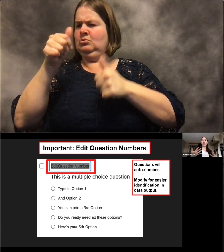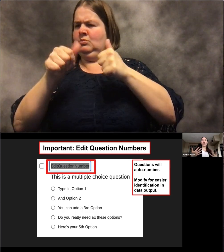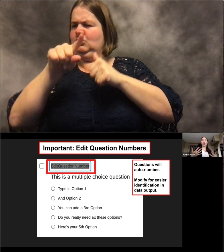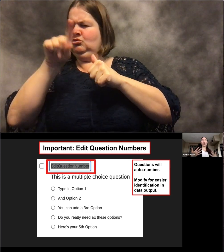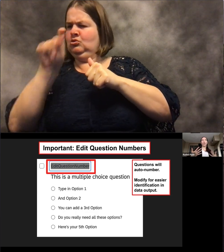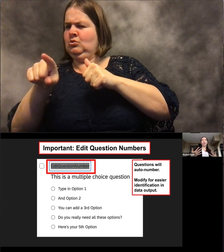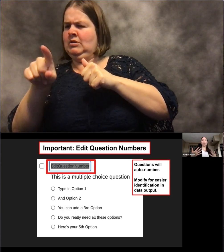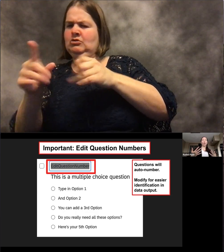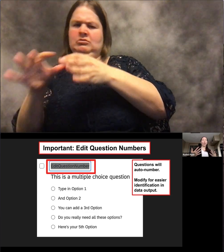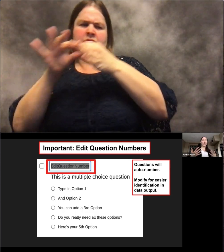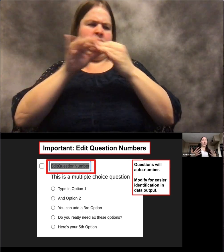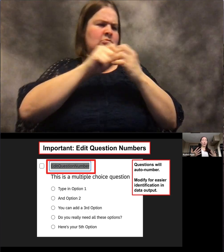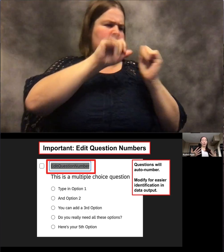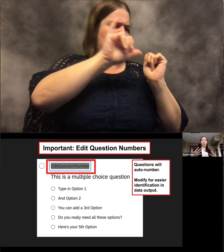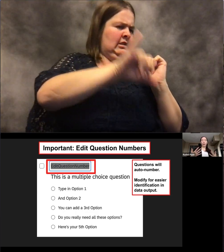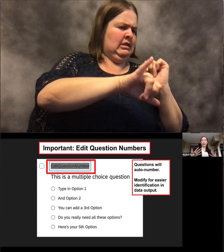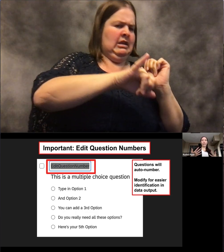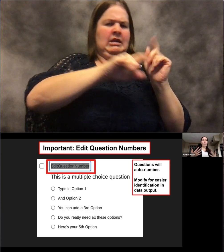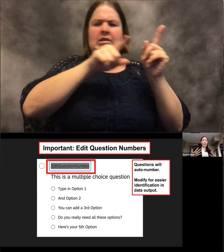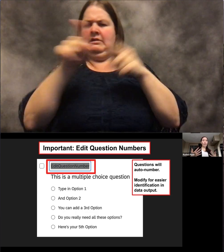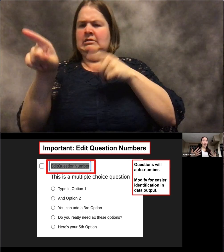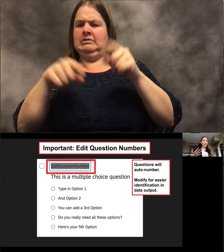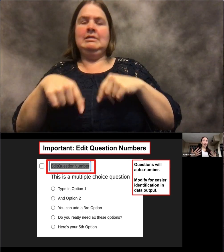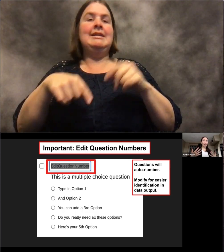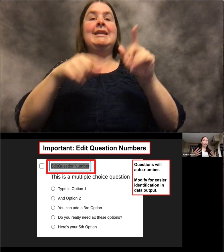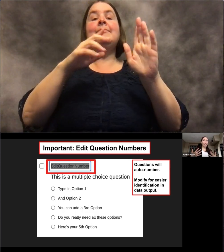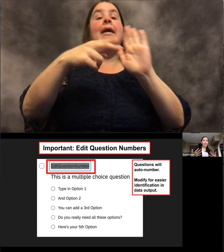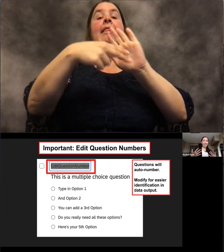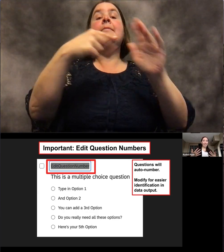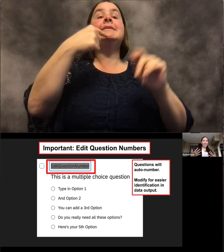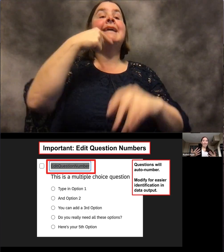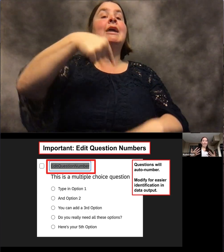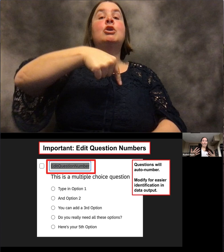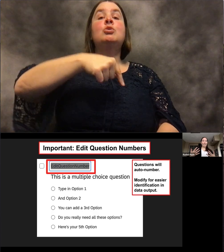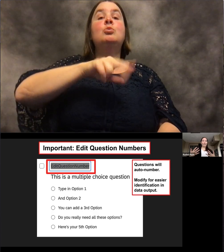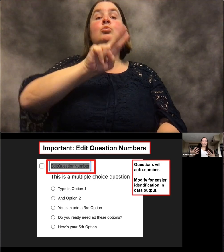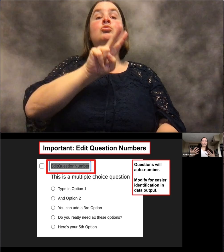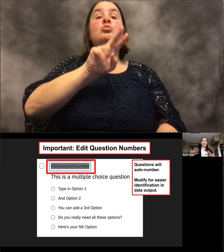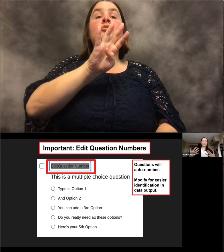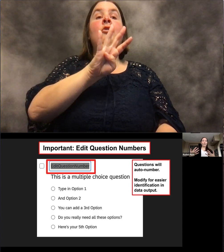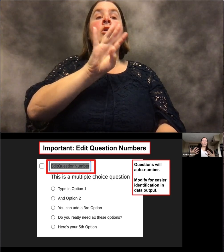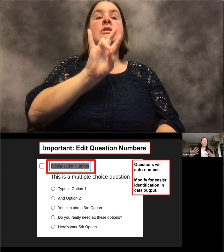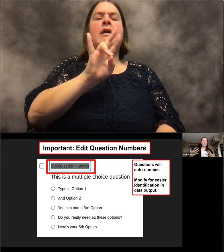what question Q247 is.